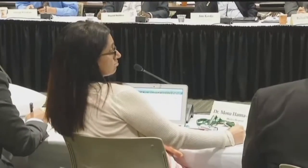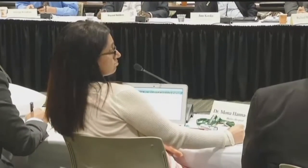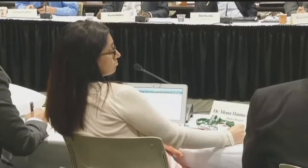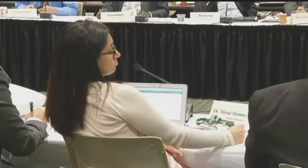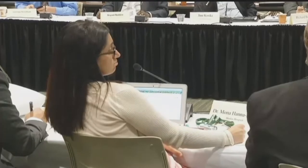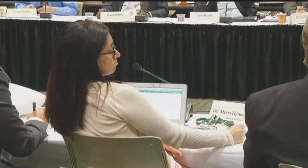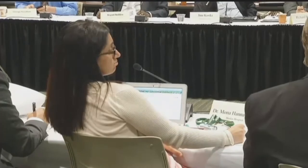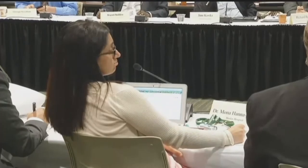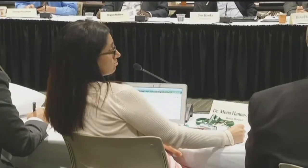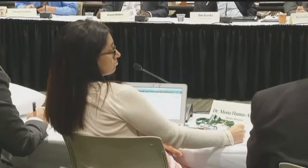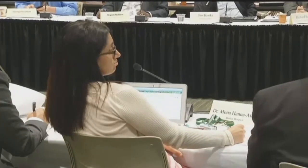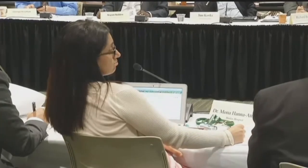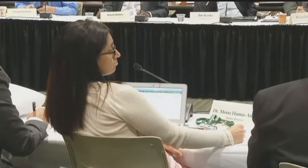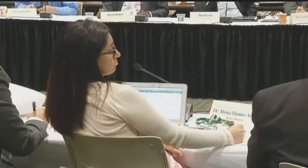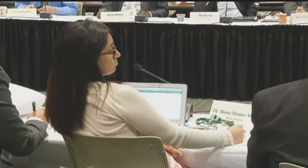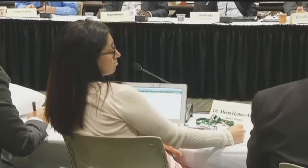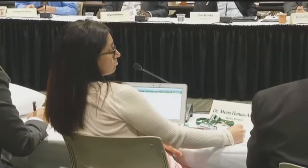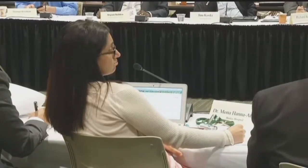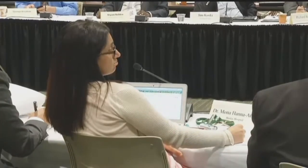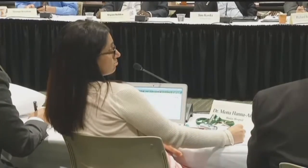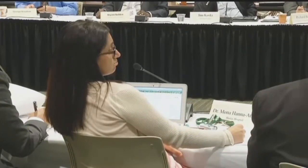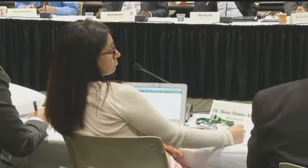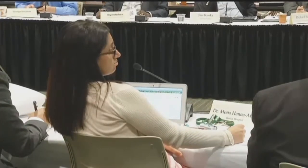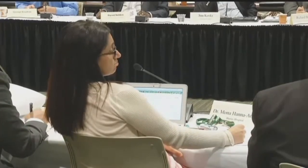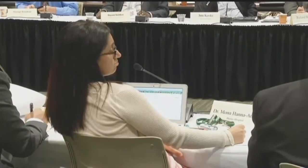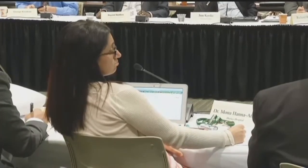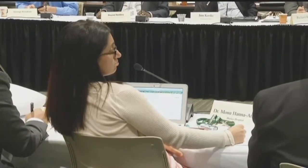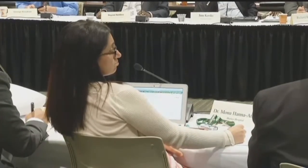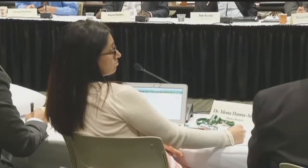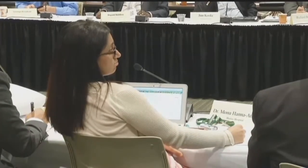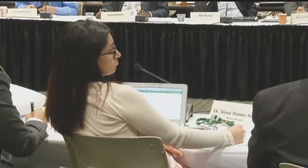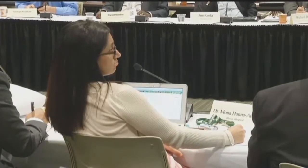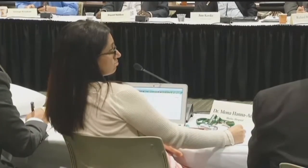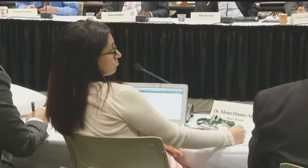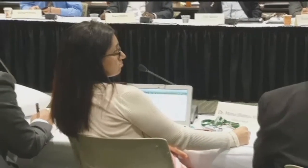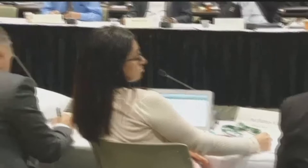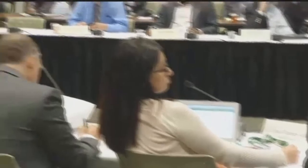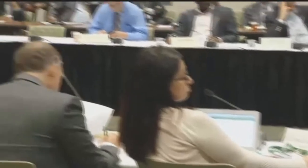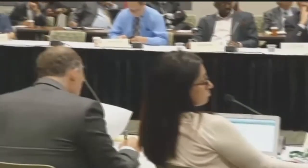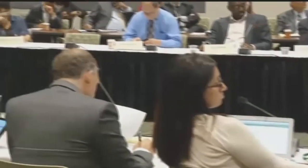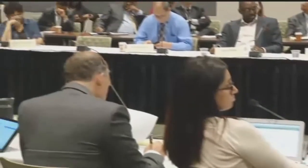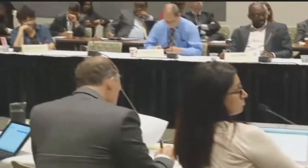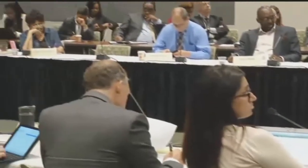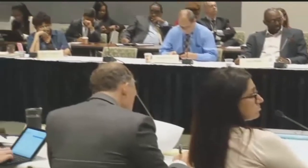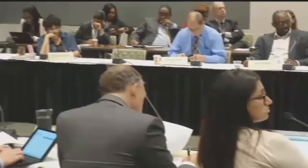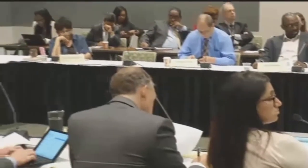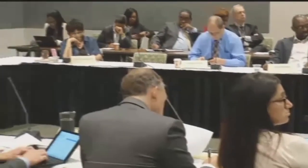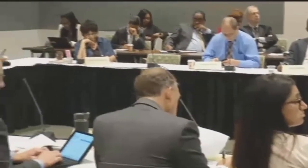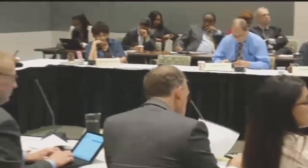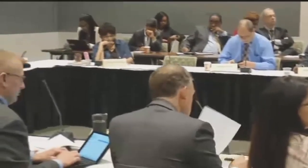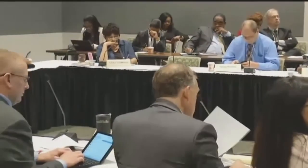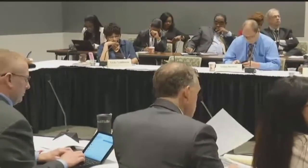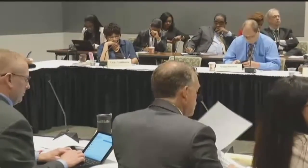is if we go into a 30-year contract with Great Lakes Water, how do we control rates? So we did a lot of due diligence on Great